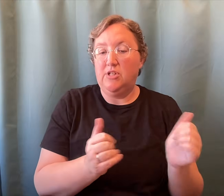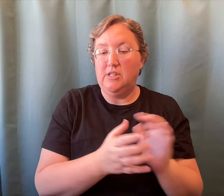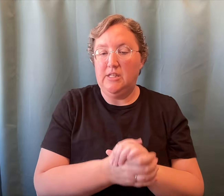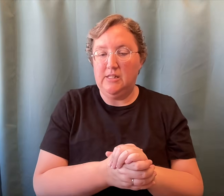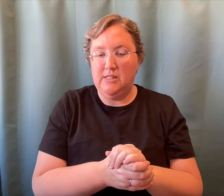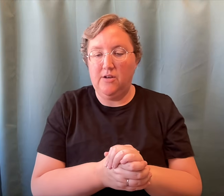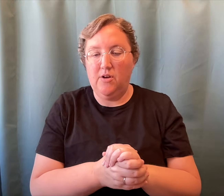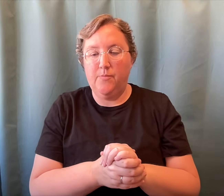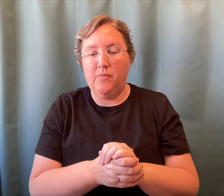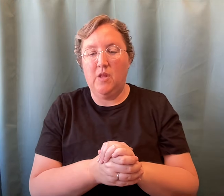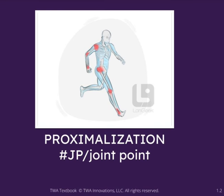expressions, etc.